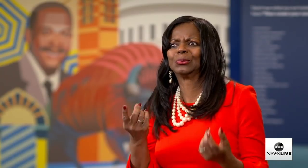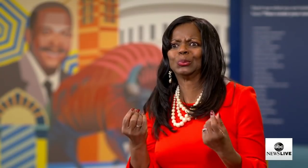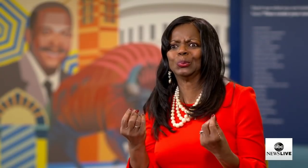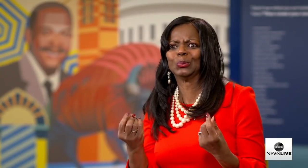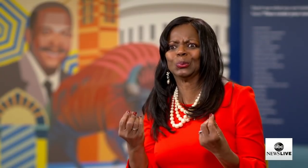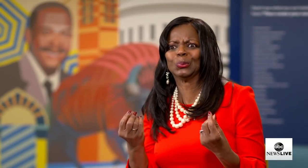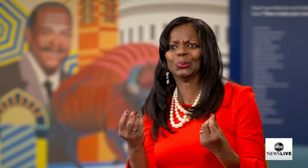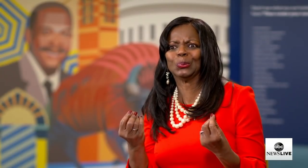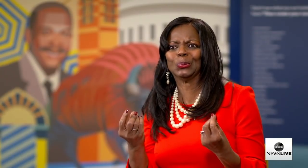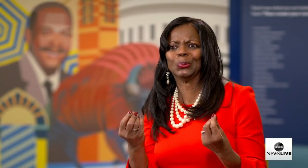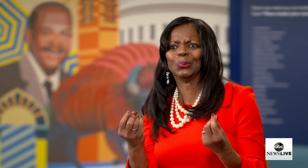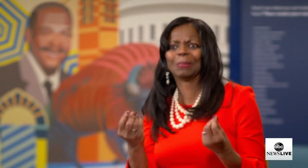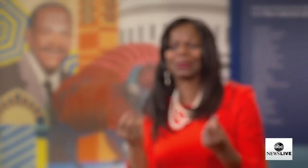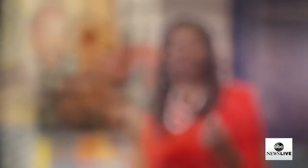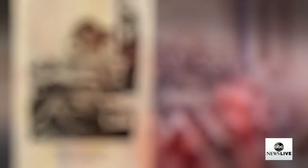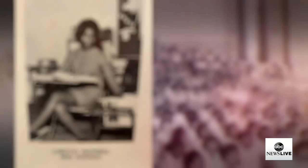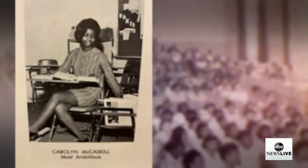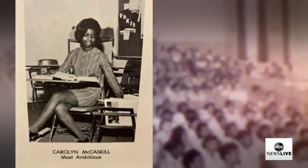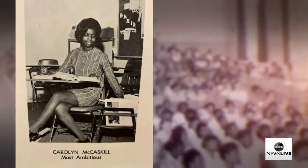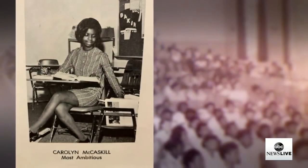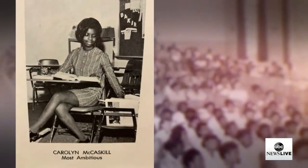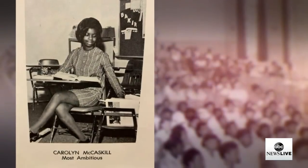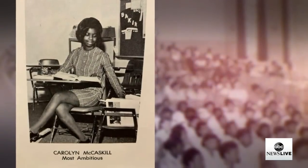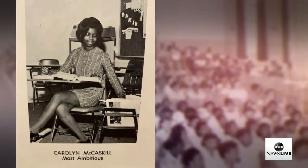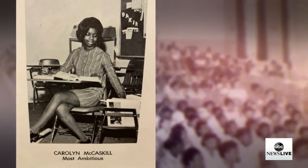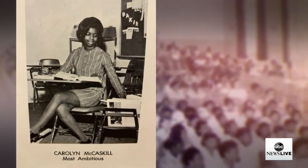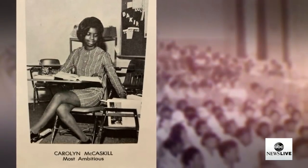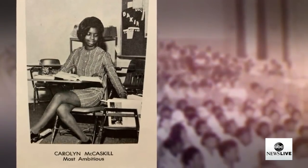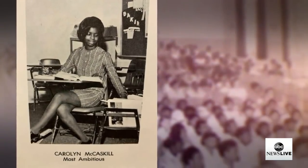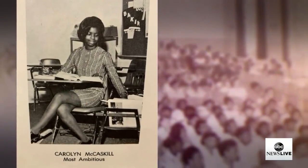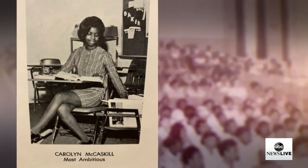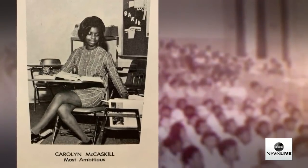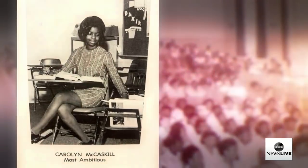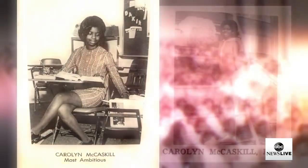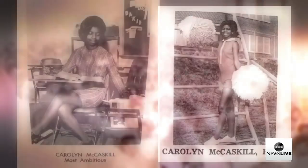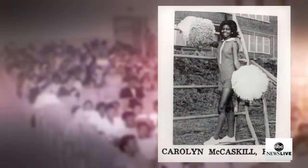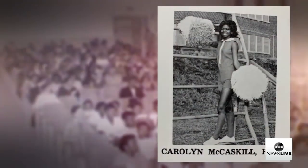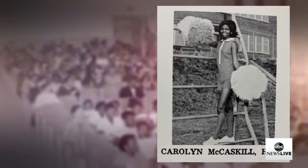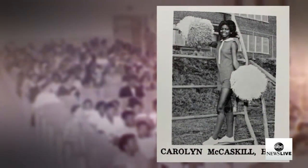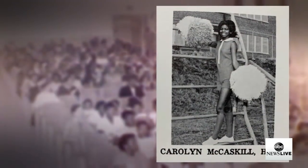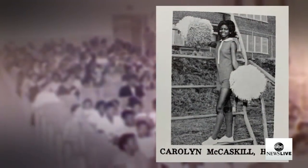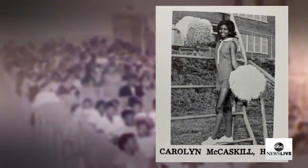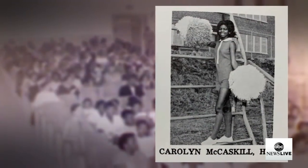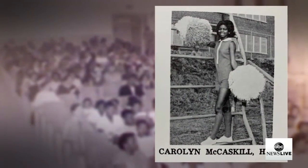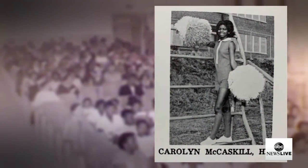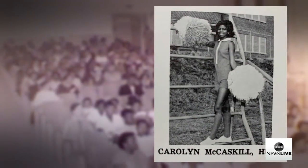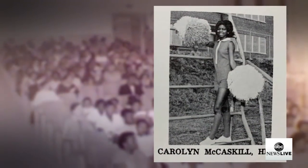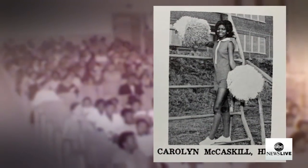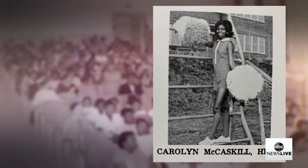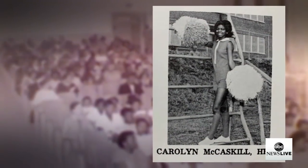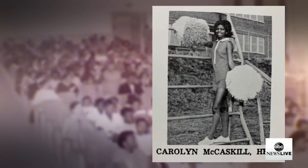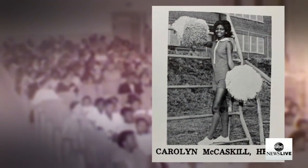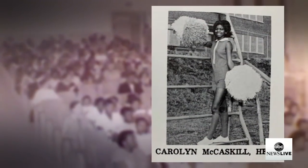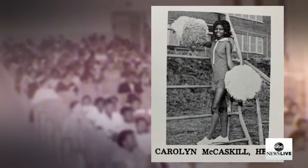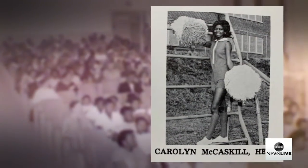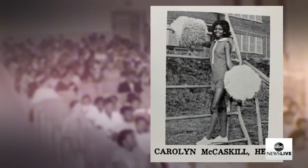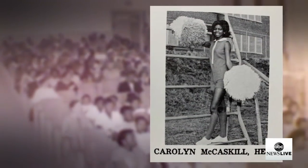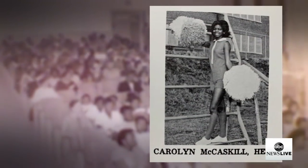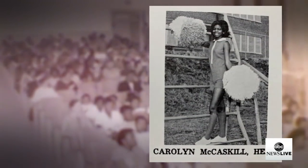sign. And she did, voted most ambitious. This honor student conquered communication through code switching.